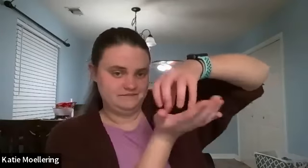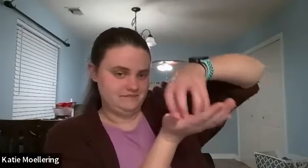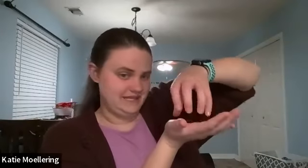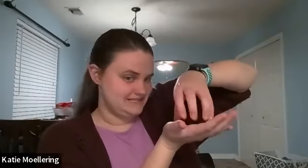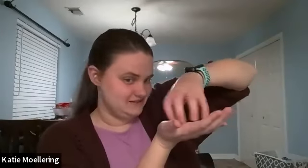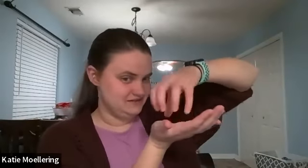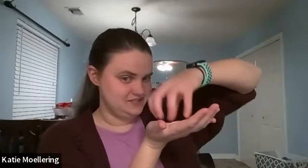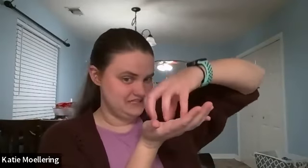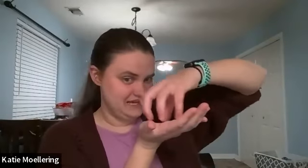But yes, a delicious cake.